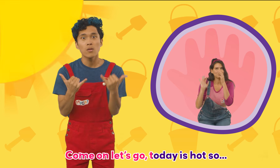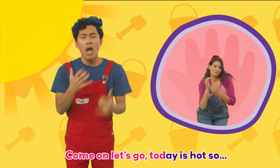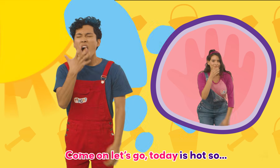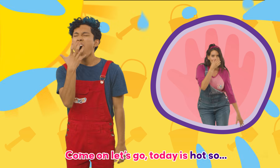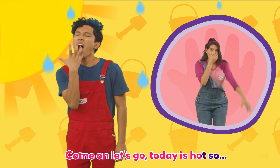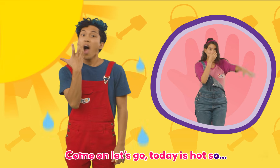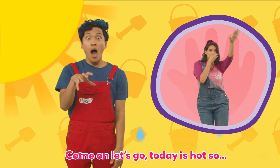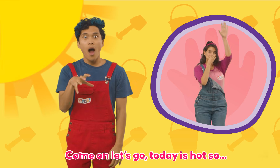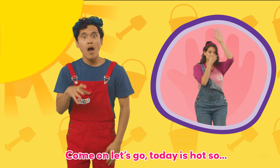Today is hot, so